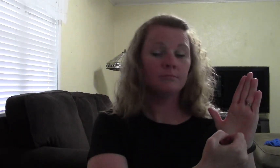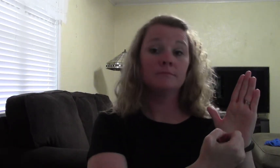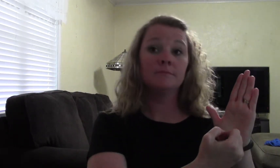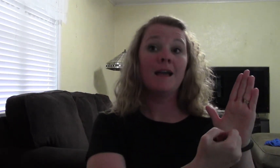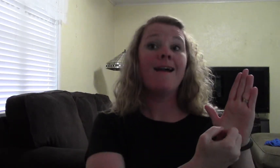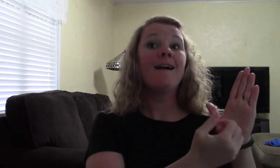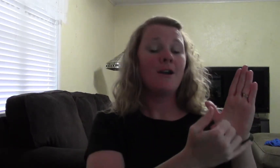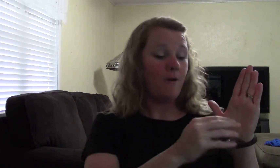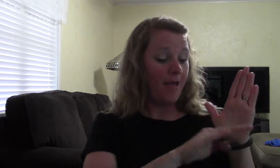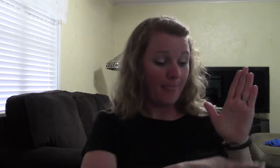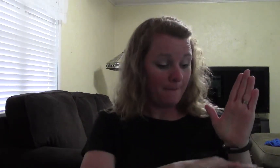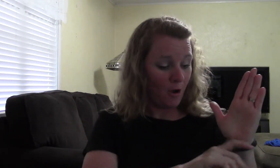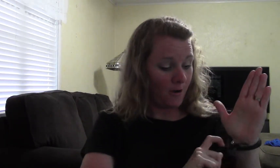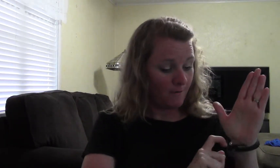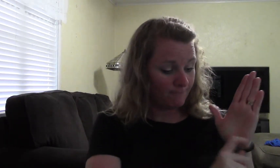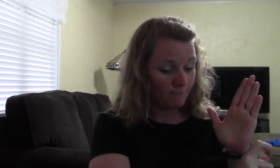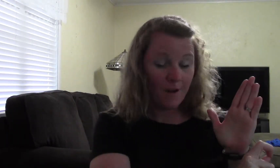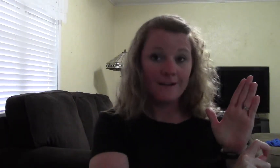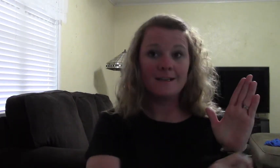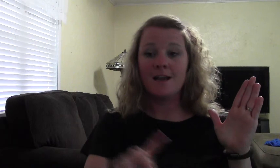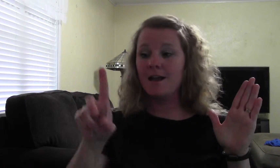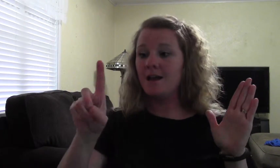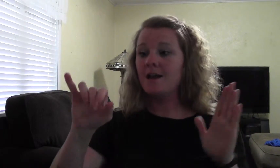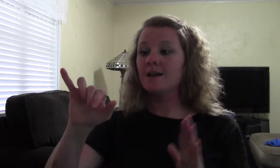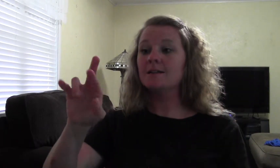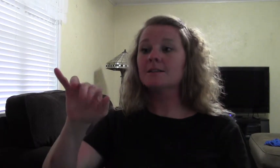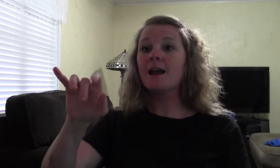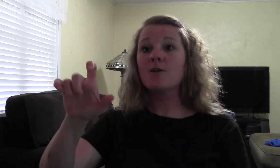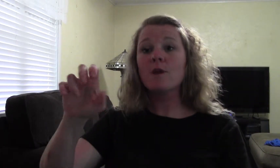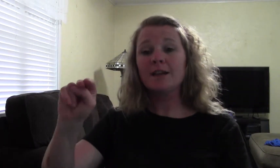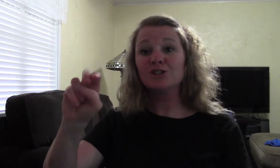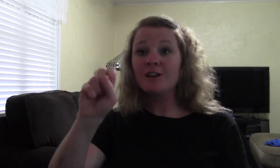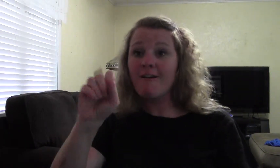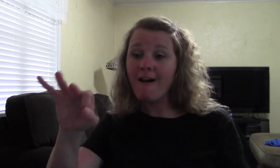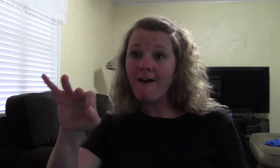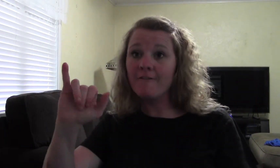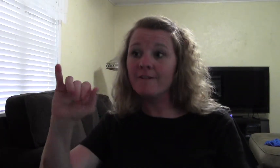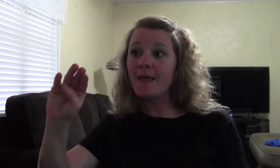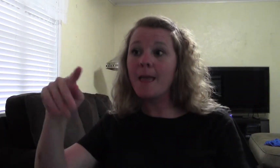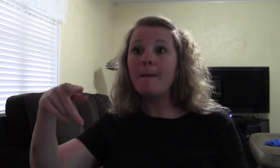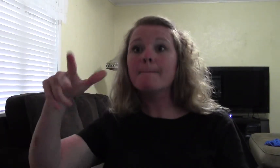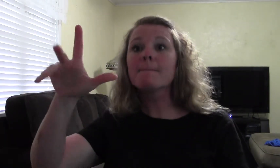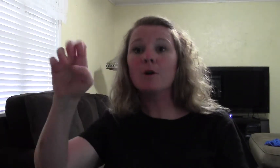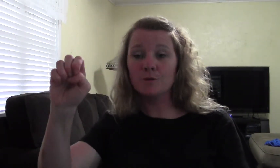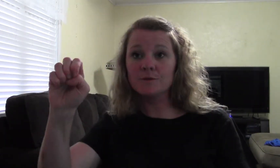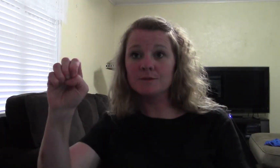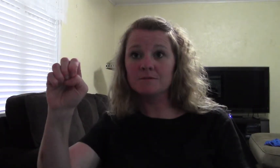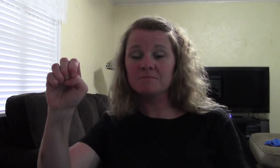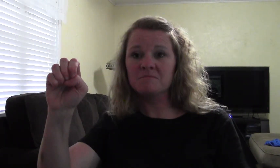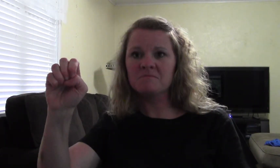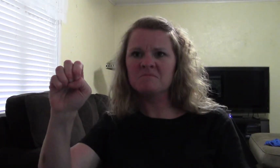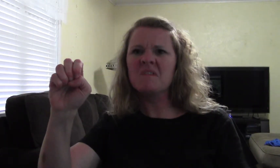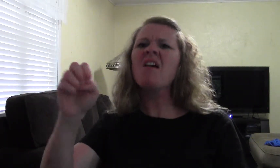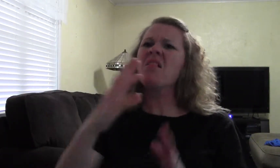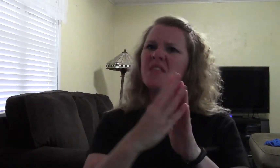of the arrow, put direction of impulse. And then just superimpose these three words on that